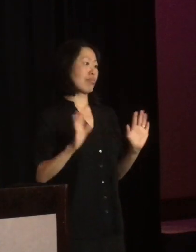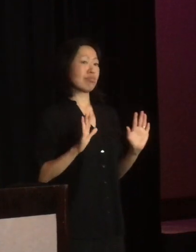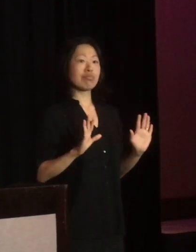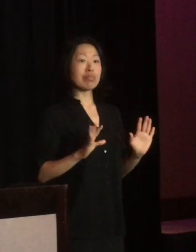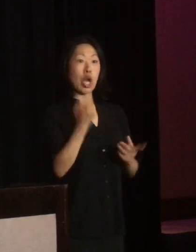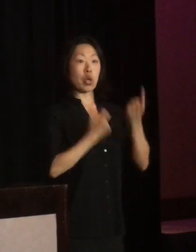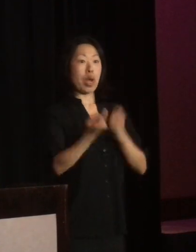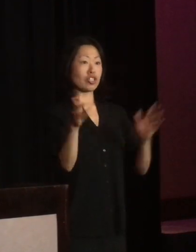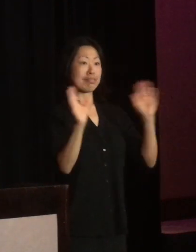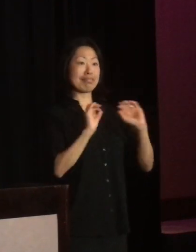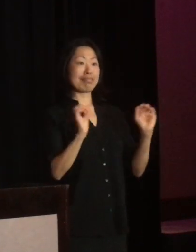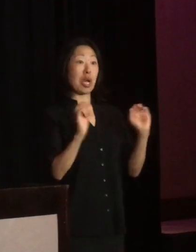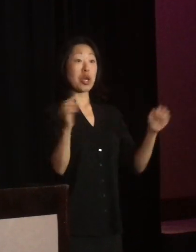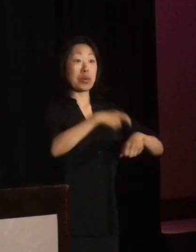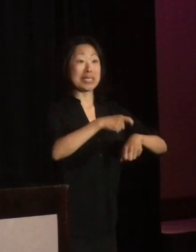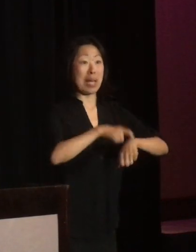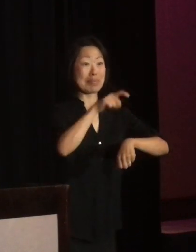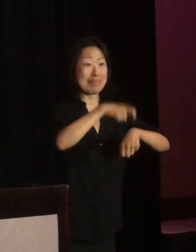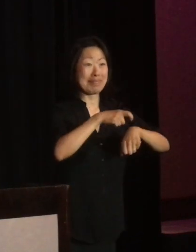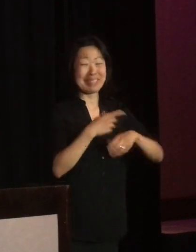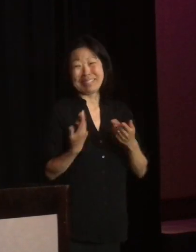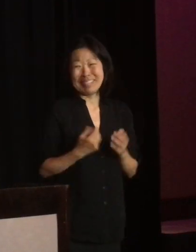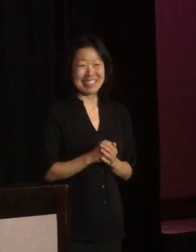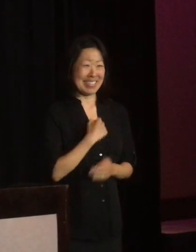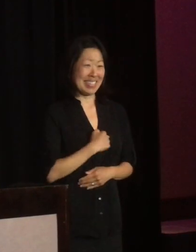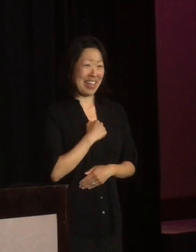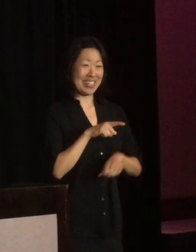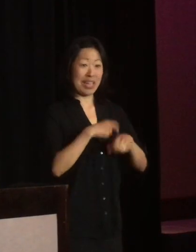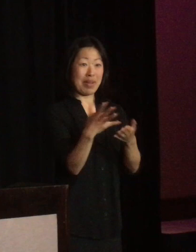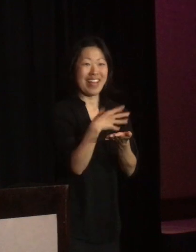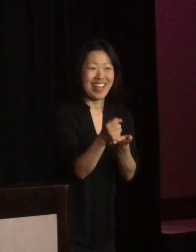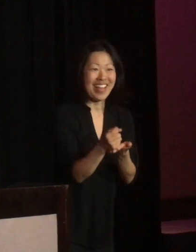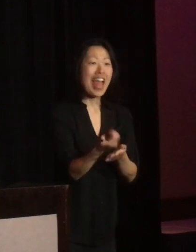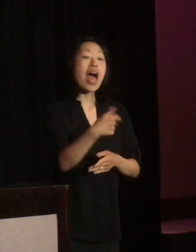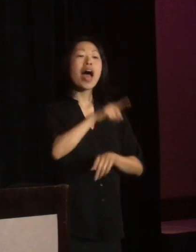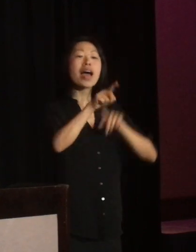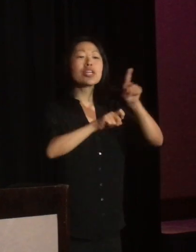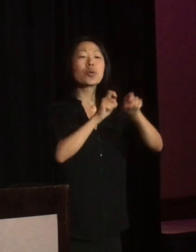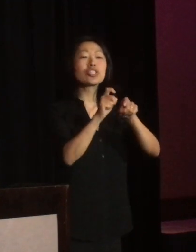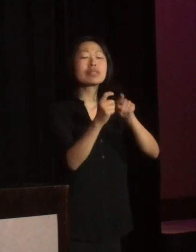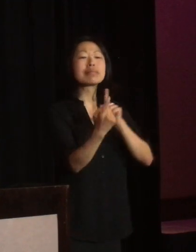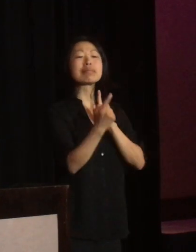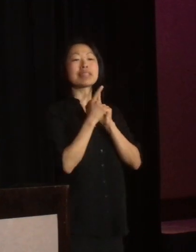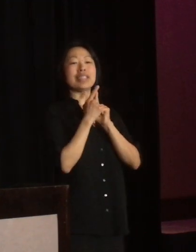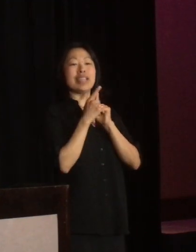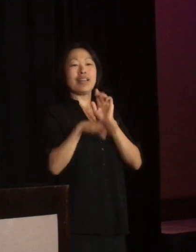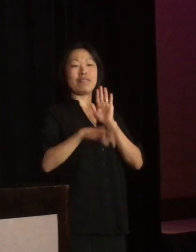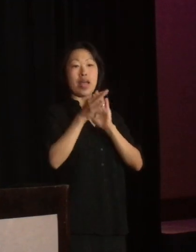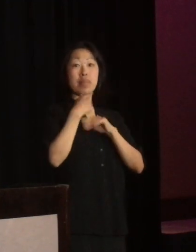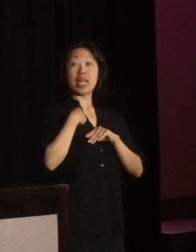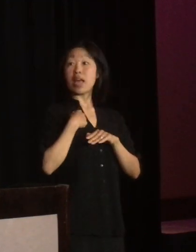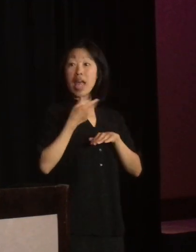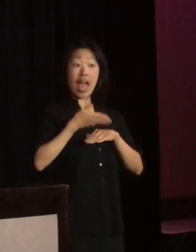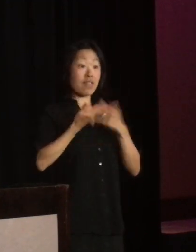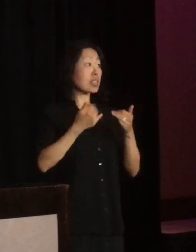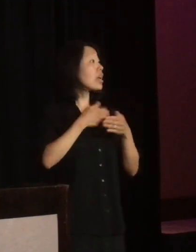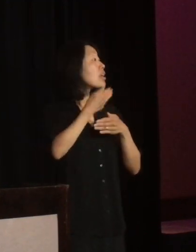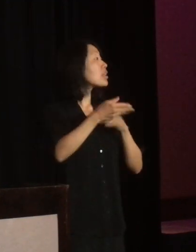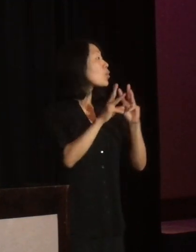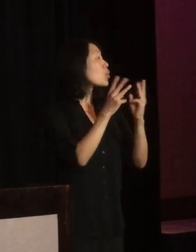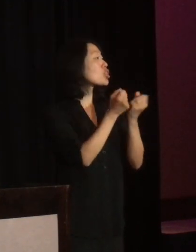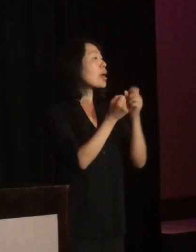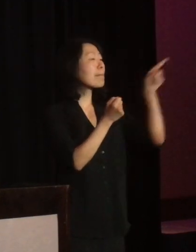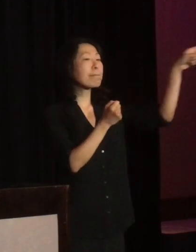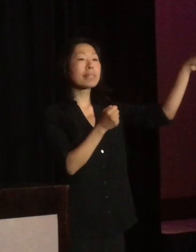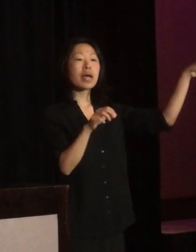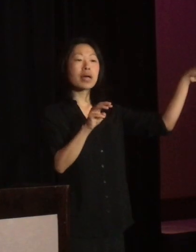questions. If you guys do have questions, please find me. I'm actually doing a mindfulness session right after this at 8:45 next